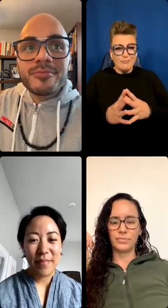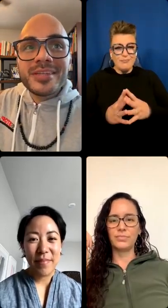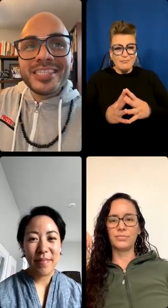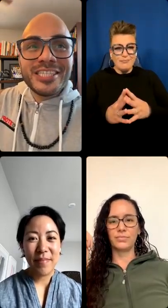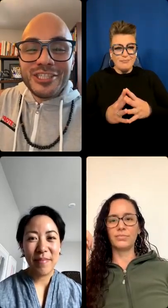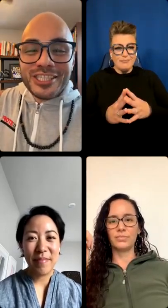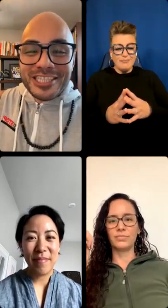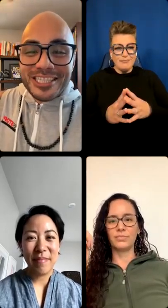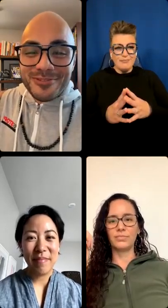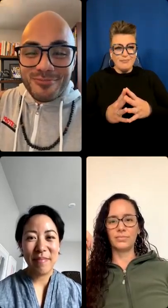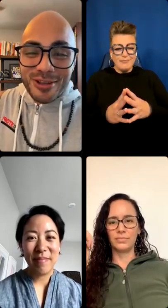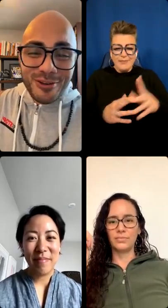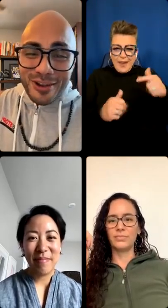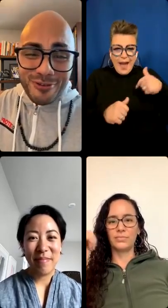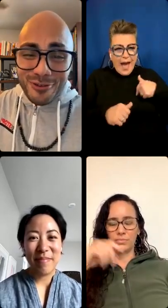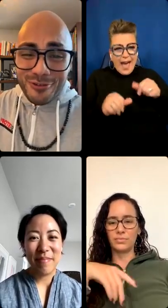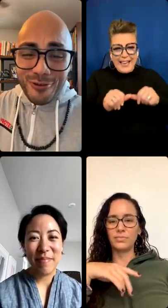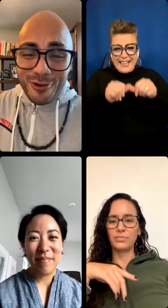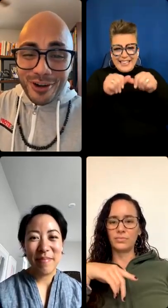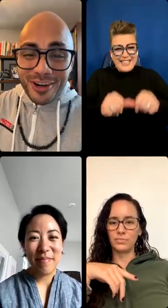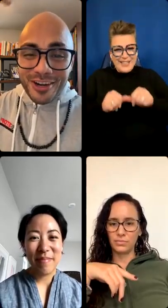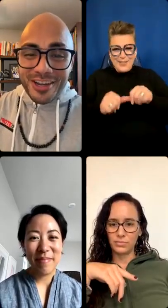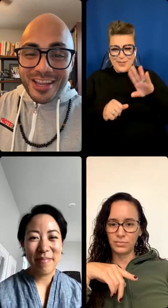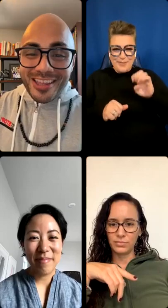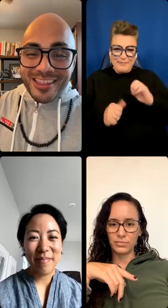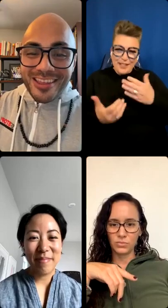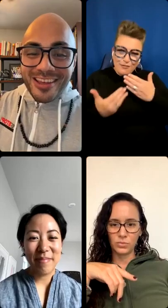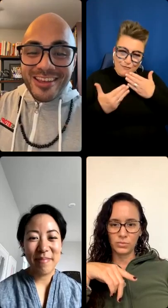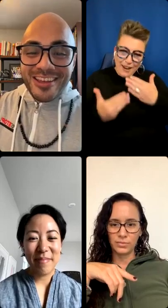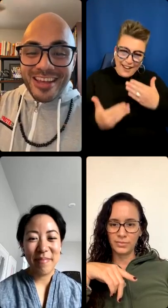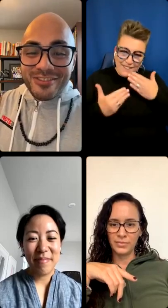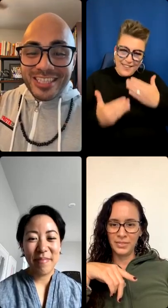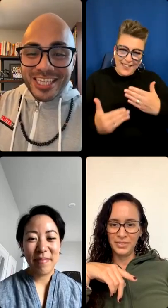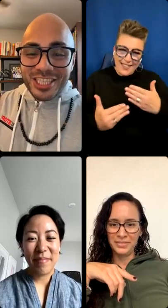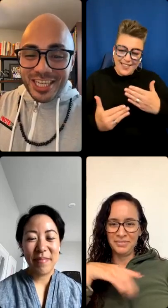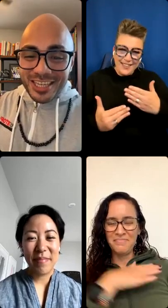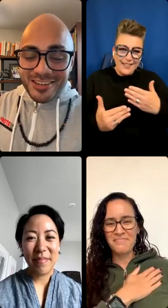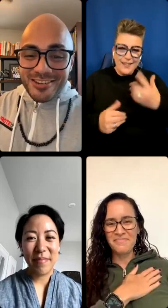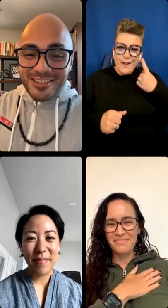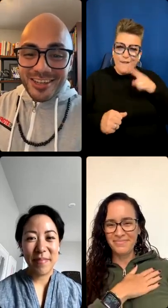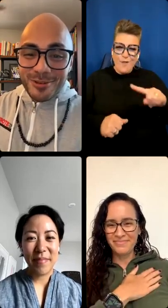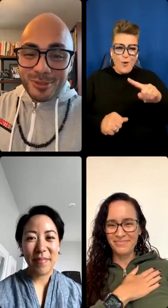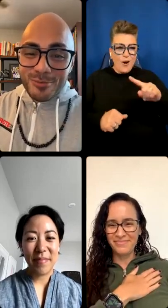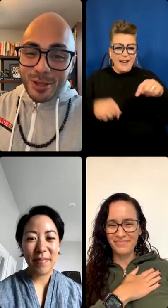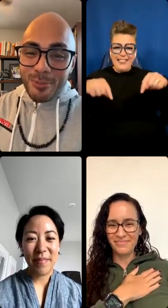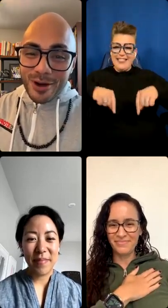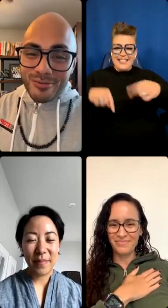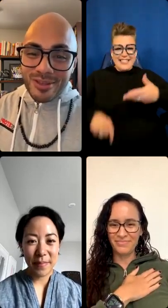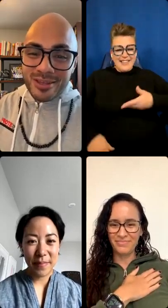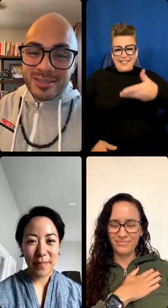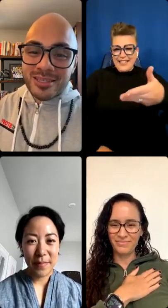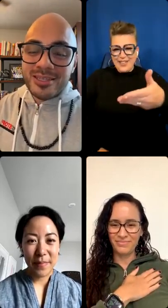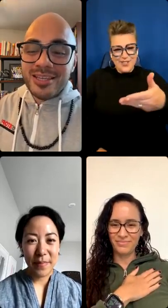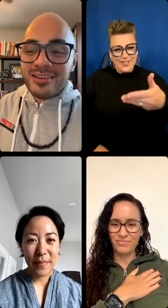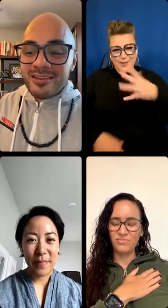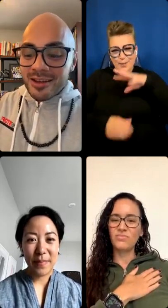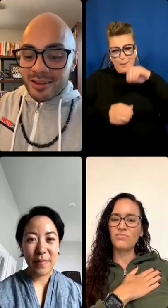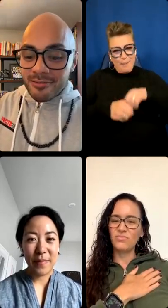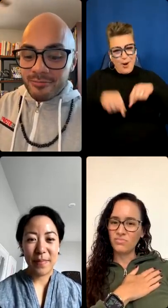I'm continue to just be grateful for the invitation to be a part of